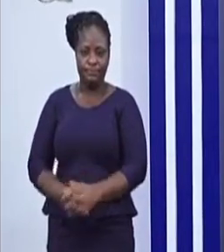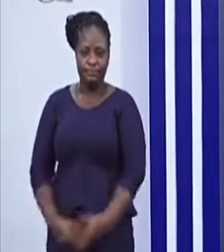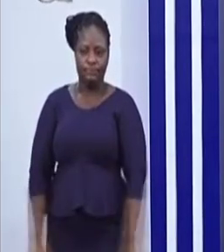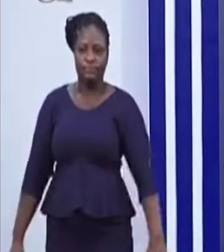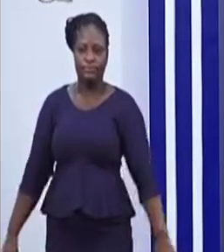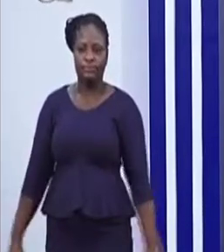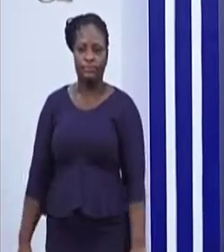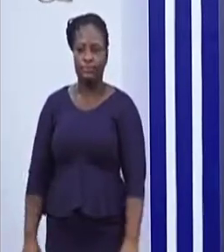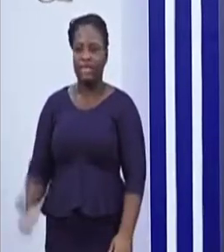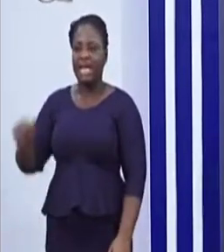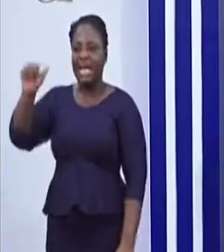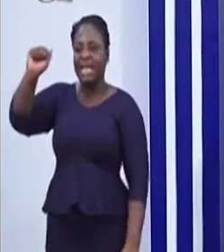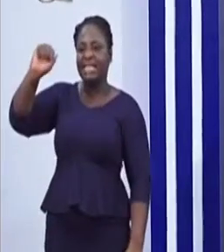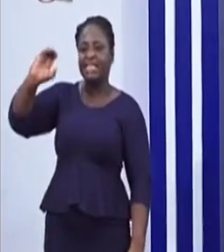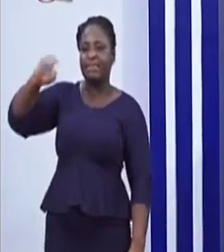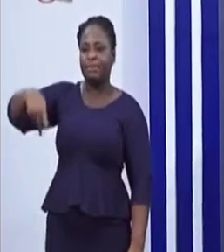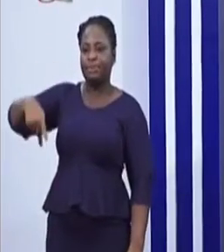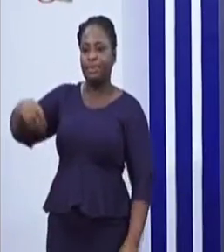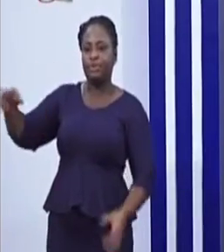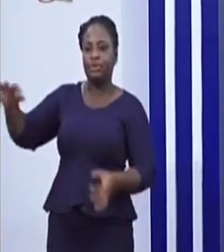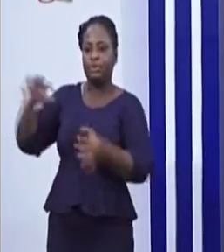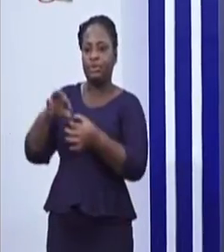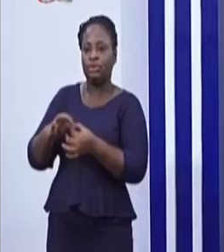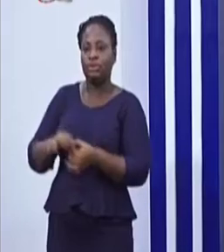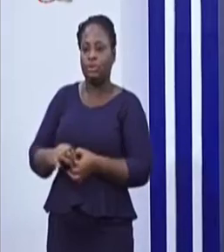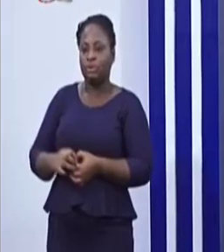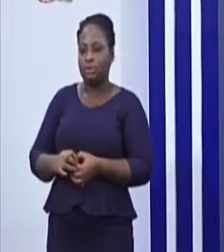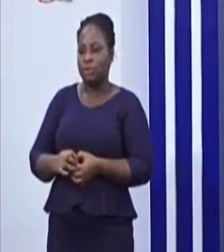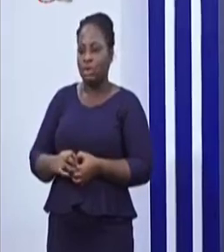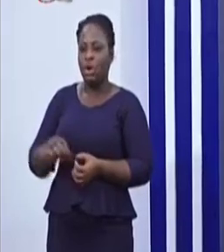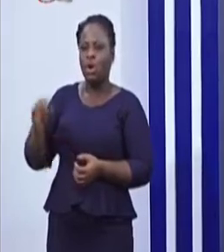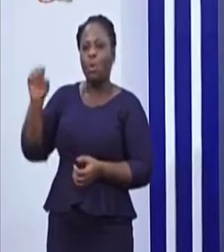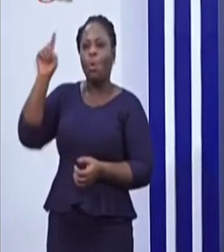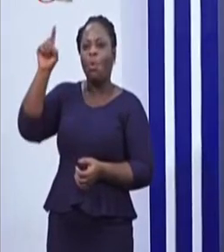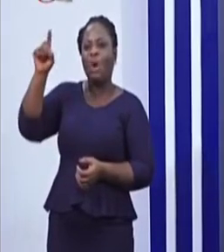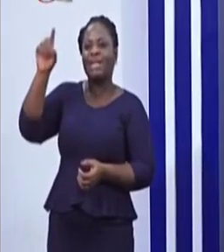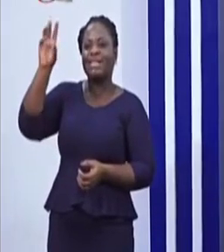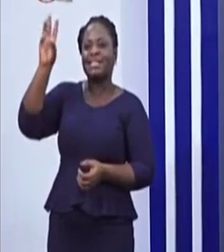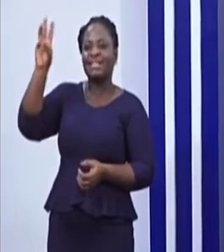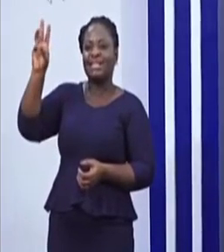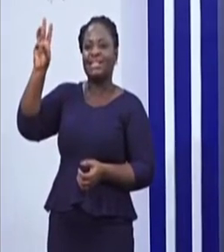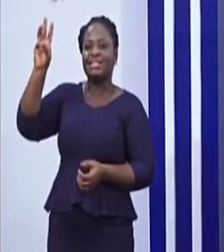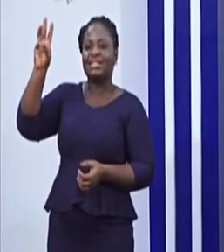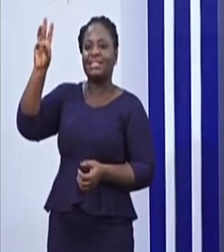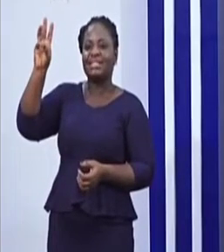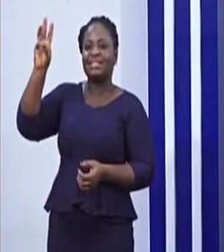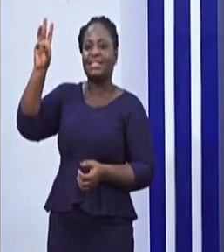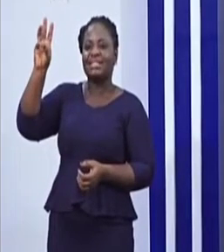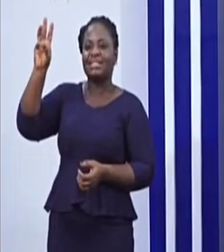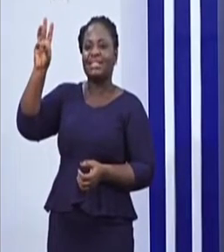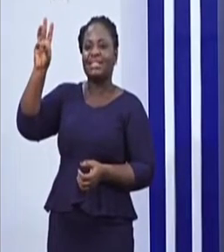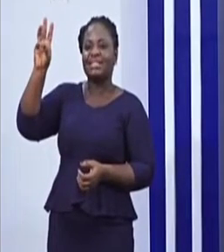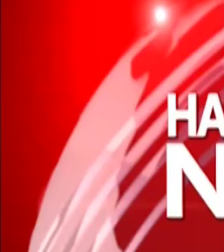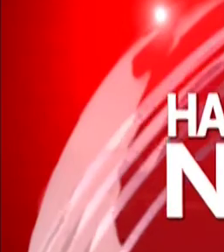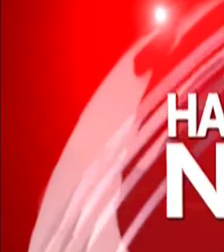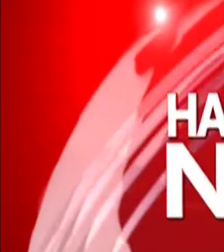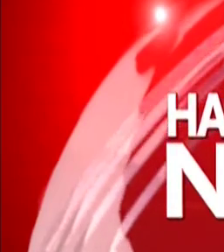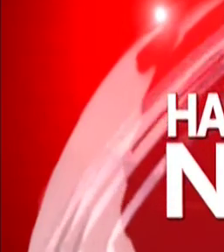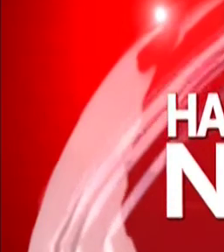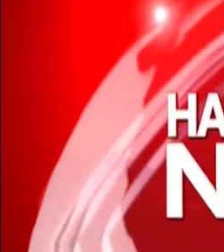Thank you very much. ACP, please join us. 161 arrests. Does it include some of the revelers in Accra? And if no,